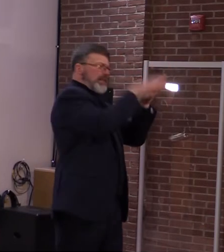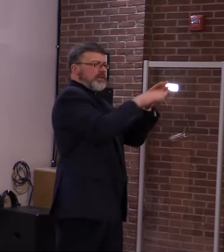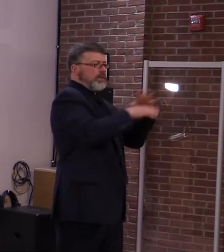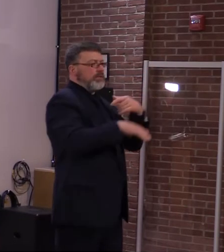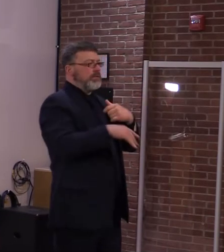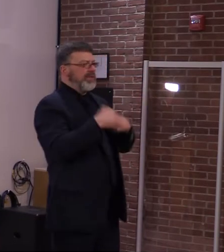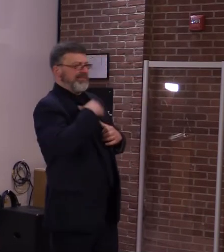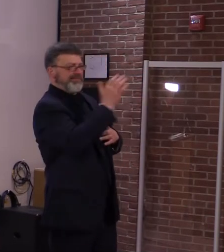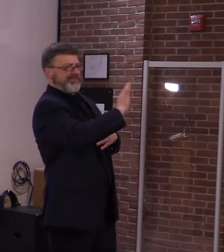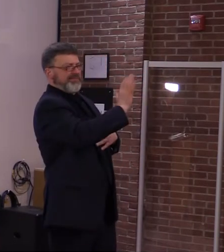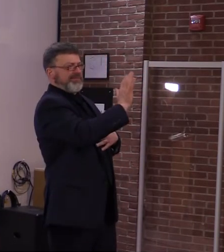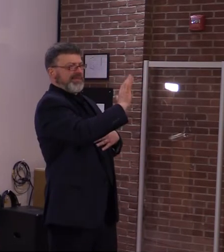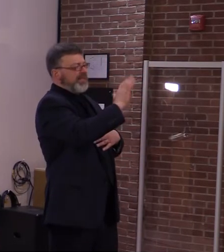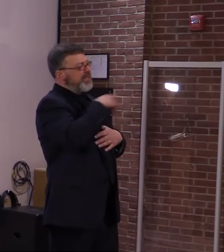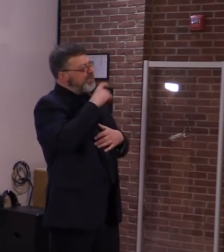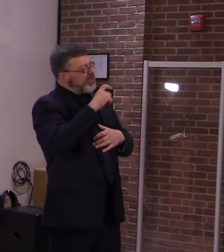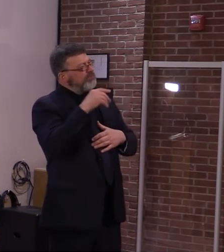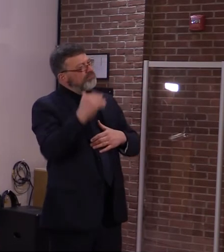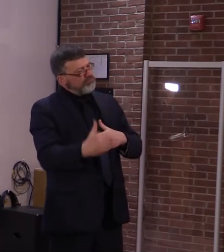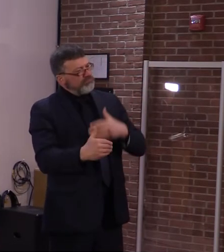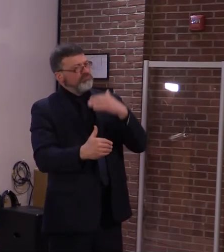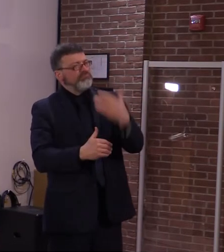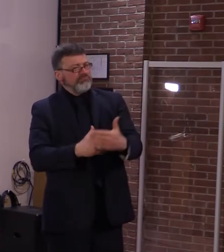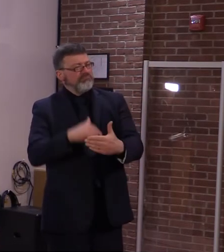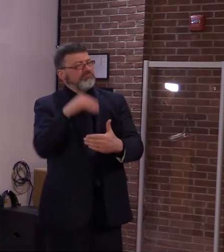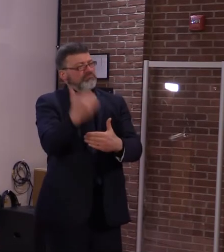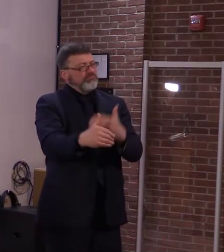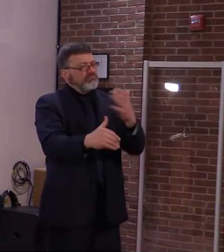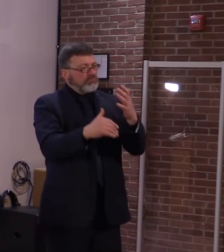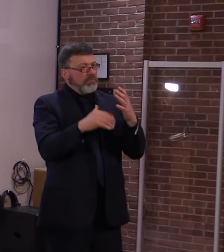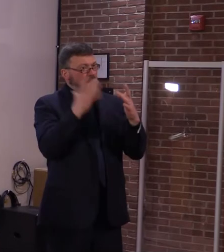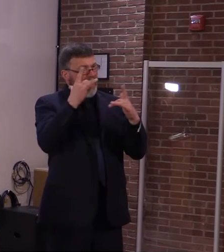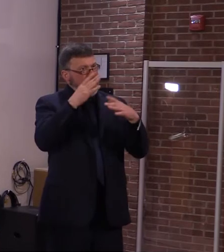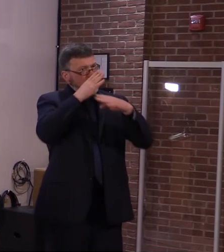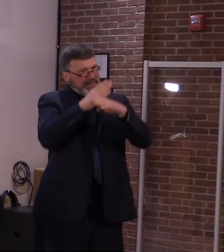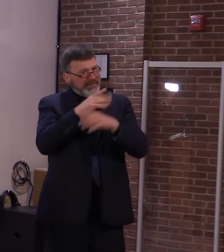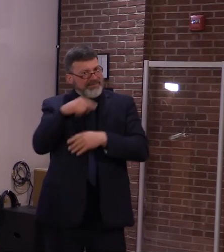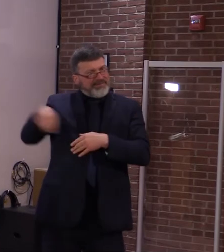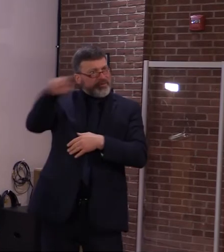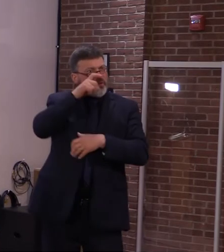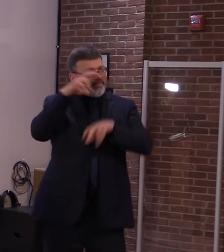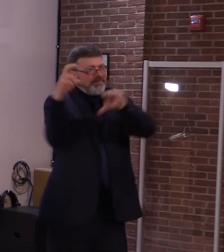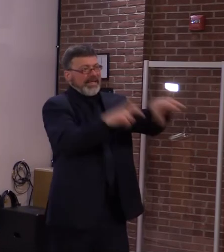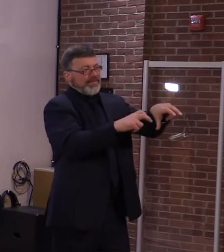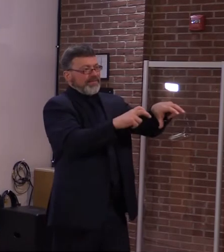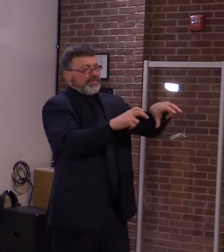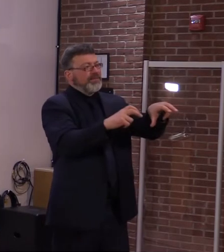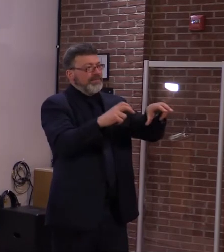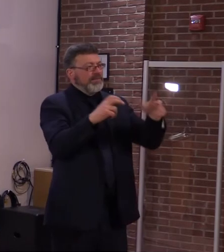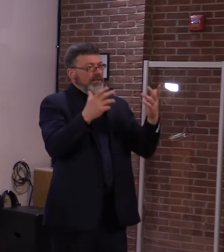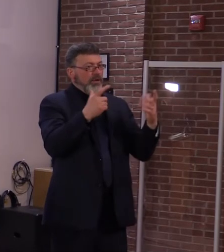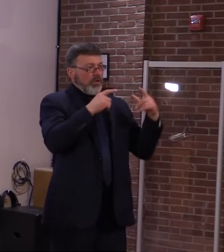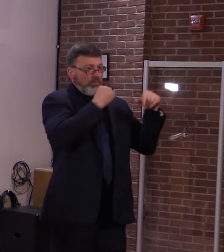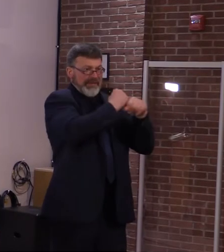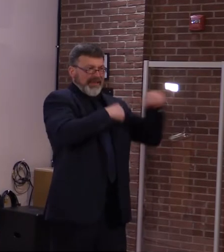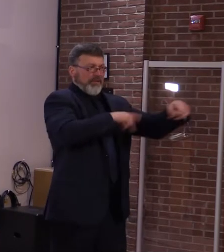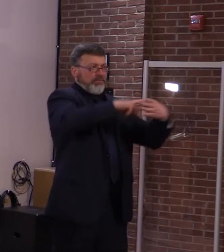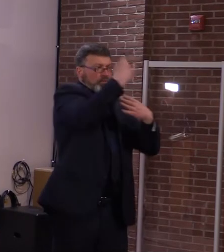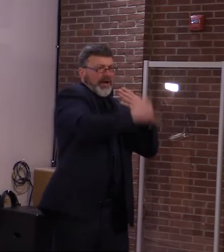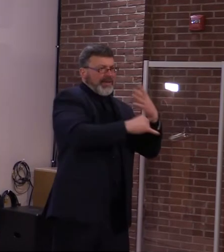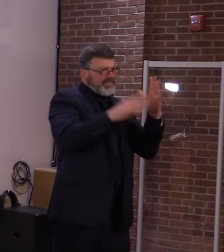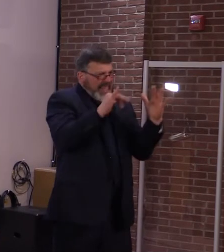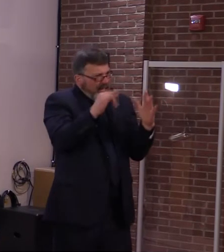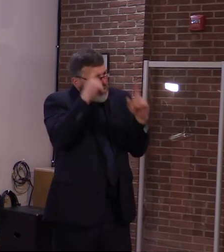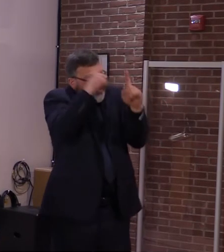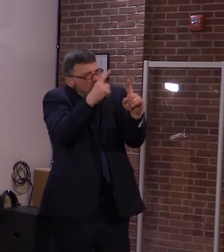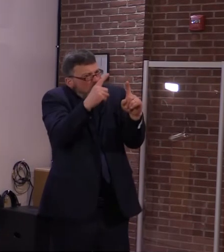methodical way to protect those involved. And that was our argument all along. It wasn't that we wanted to continue to